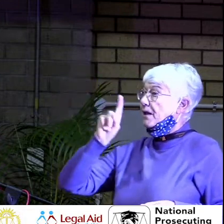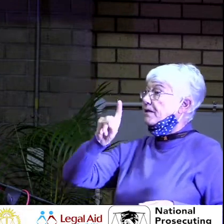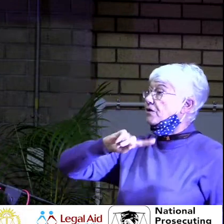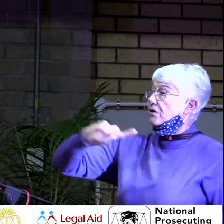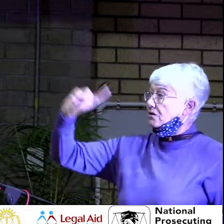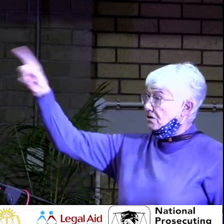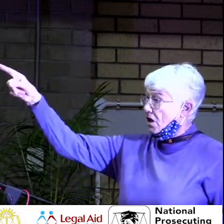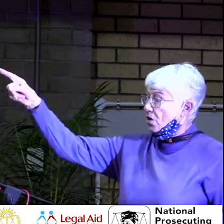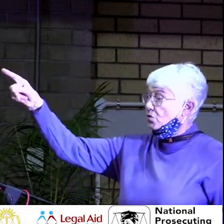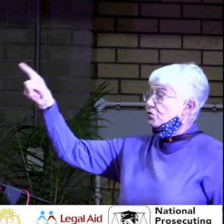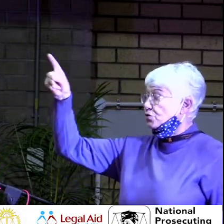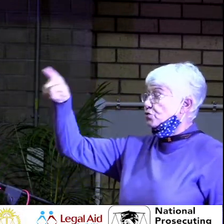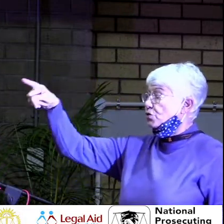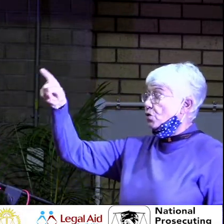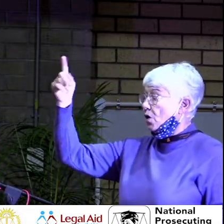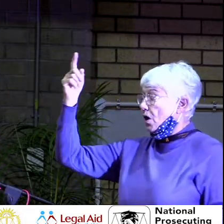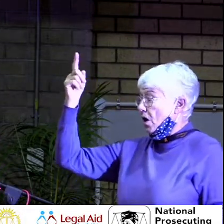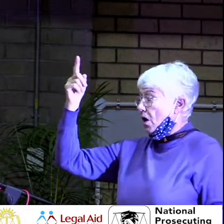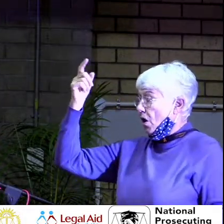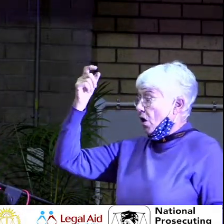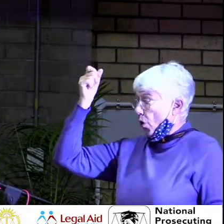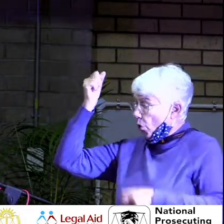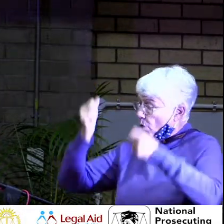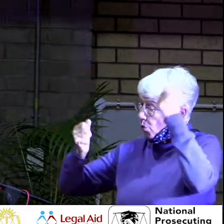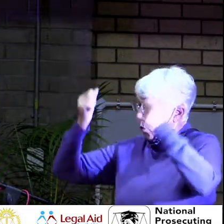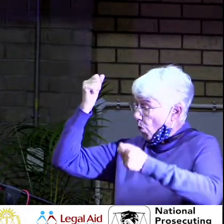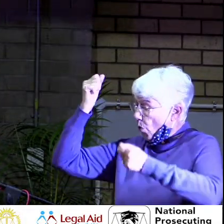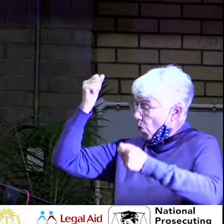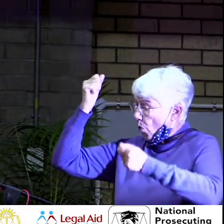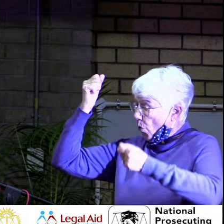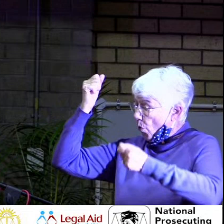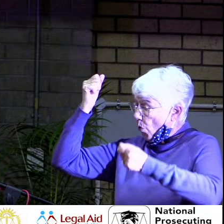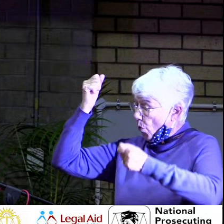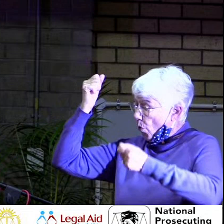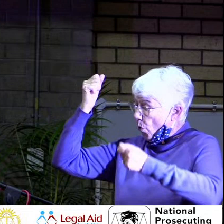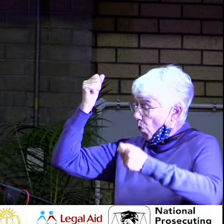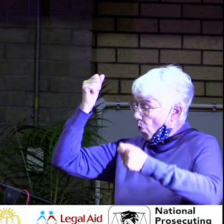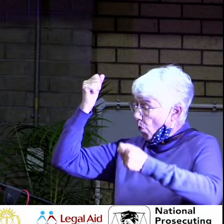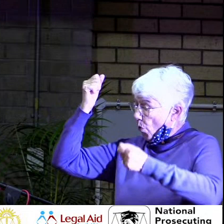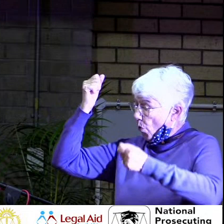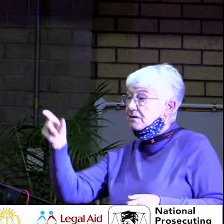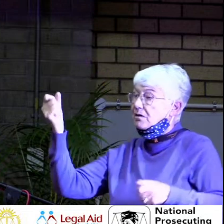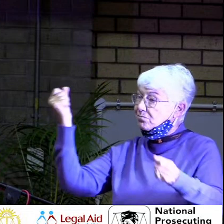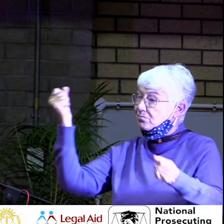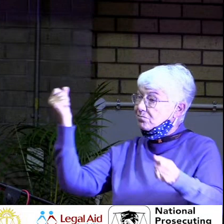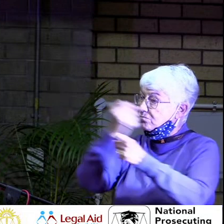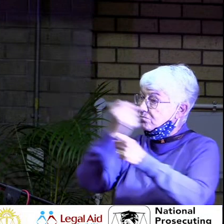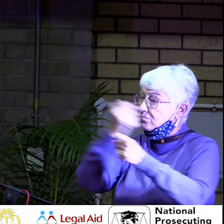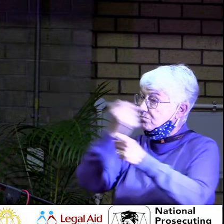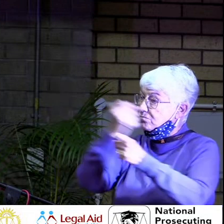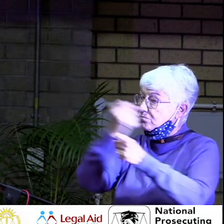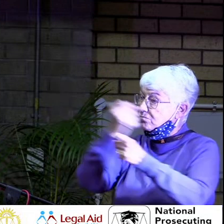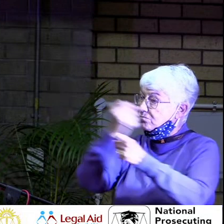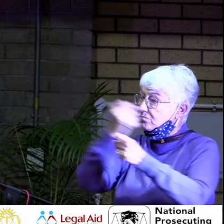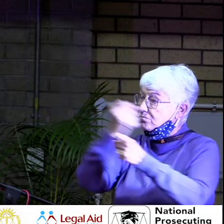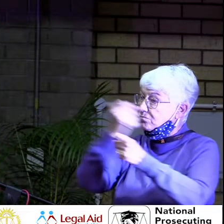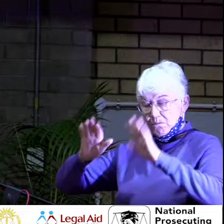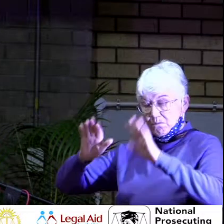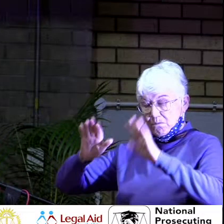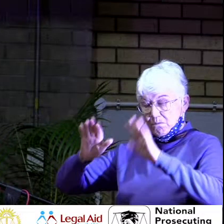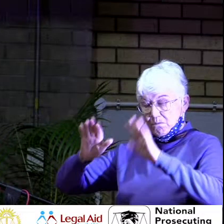the stats. Although there's a few challenges, which we will hear later on, but we will